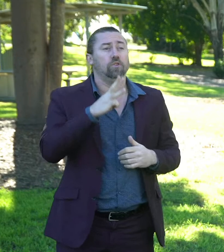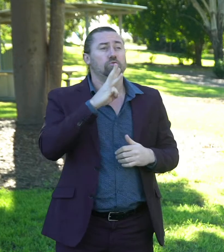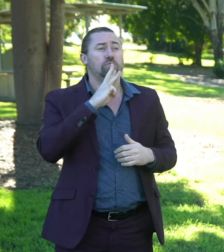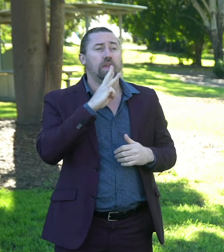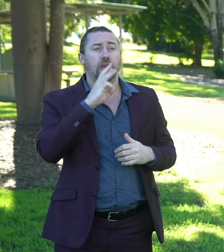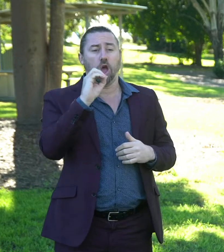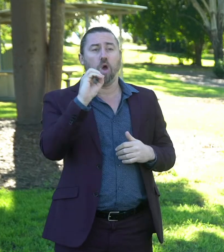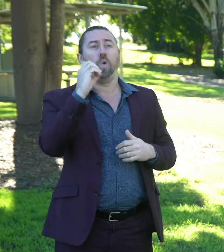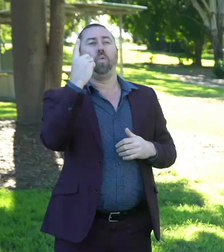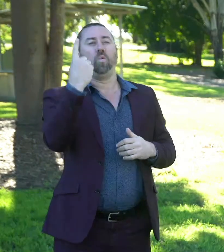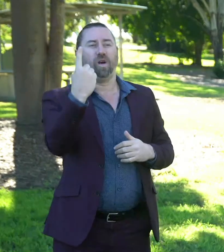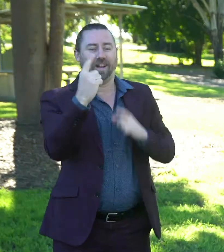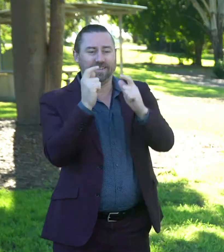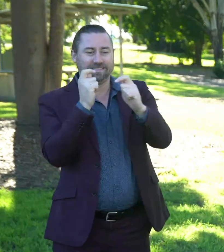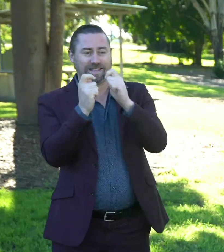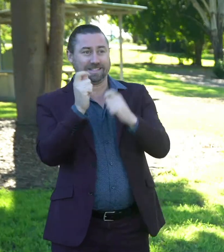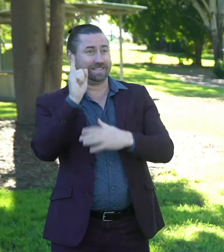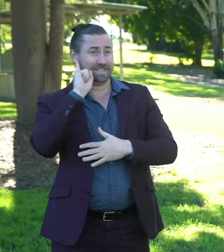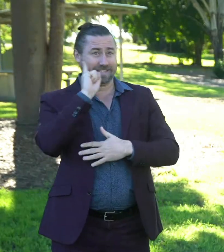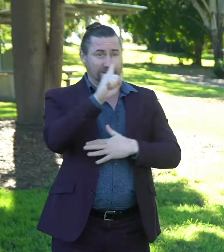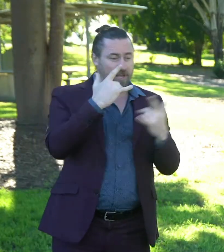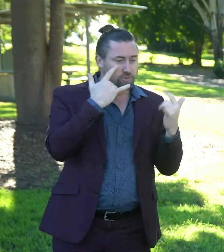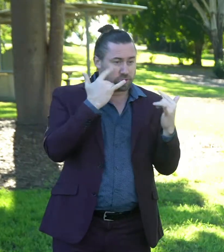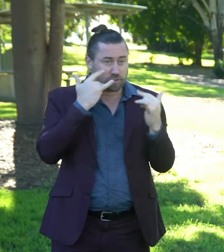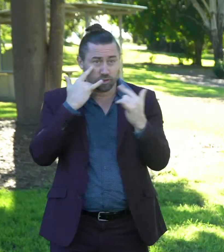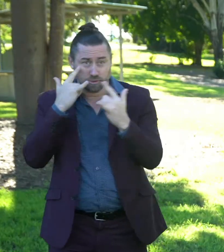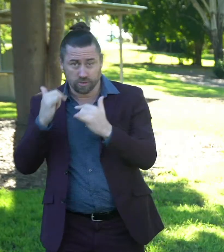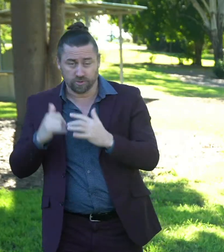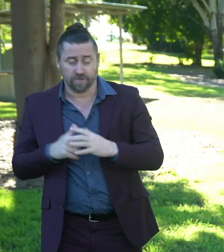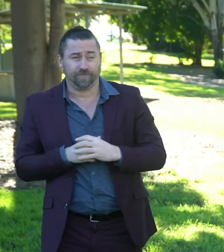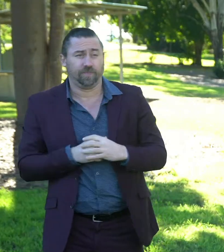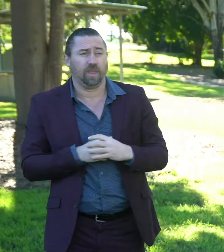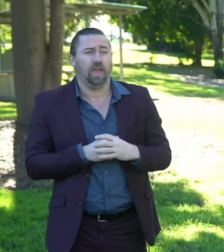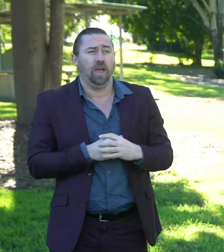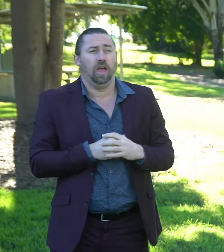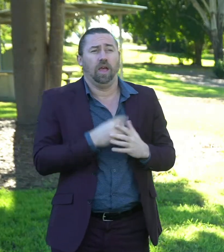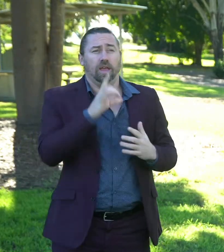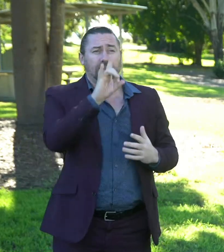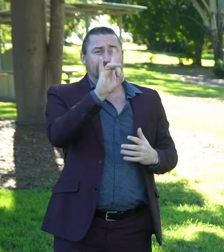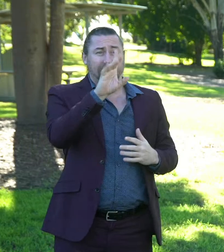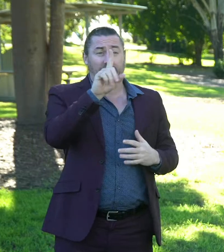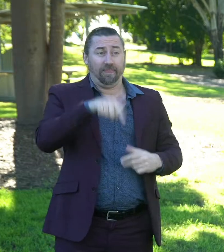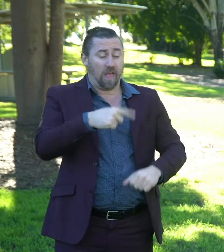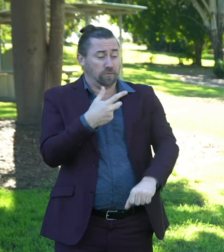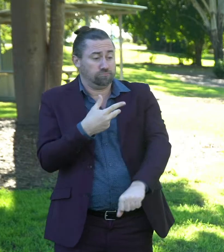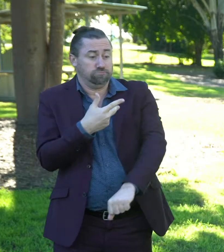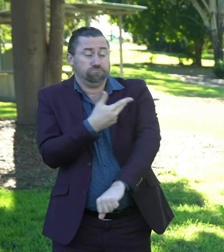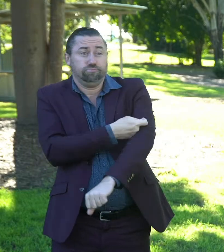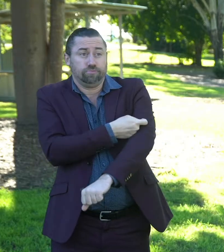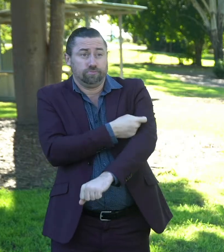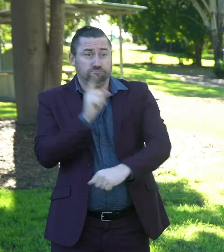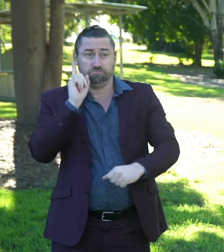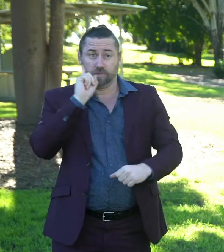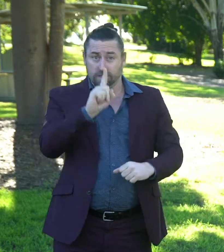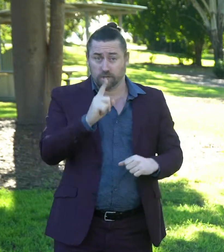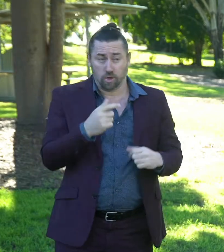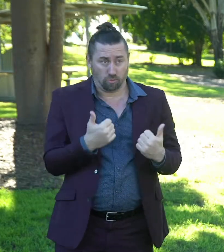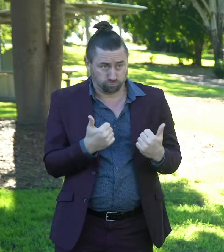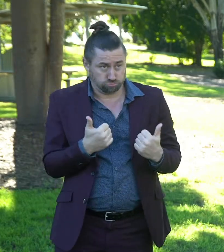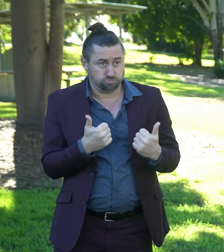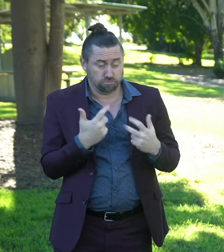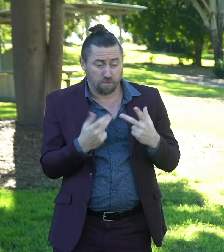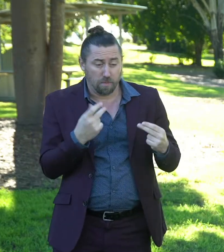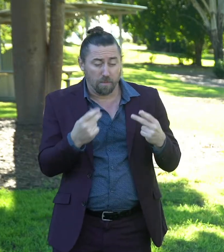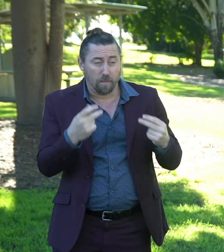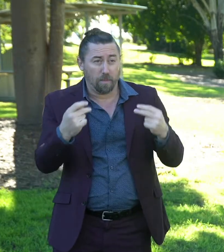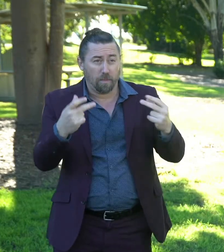7,301 tests in the past 24 hours, and there were over 10,000 vaccines as well that were